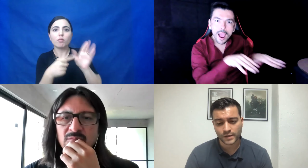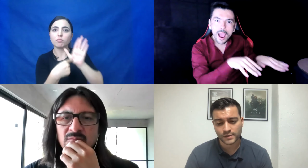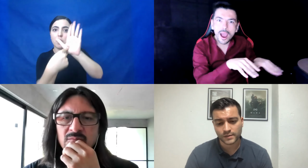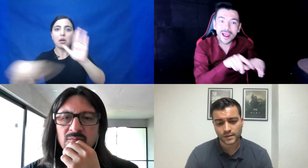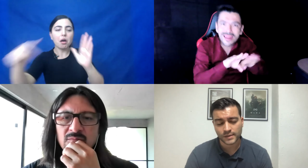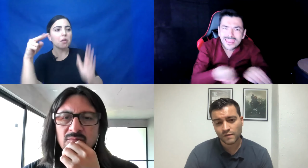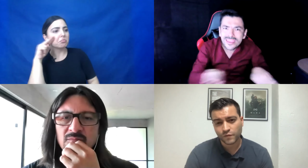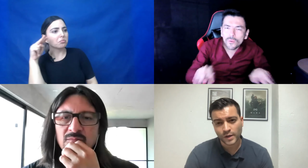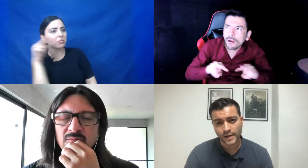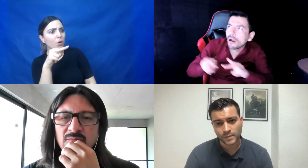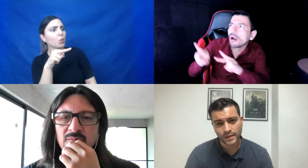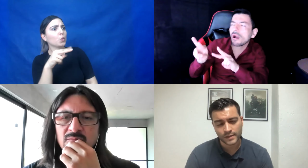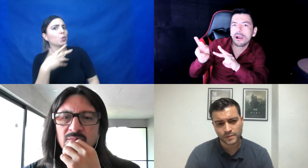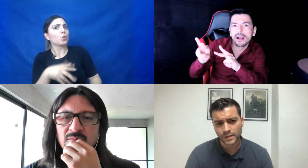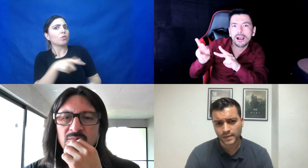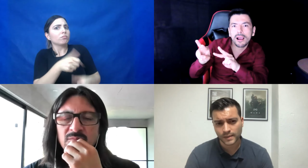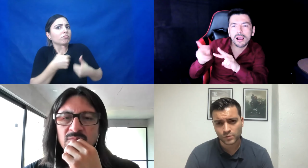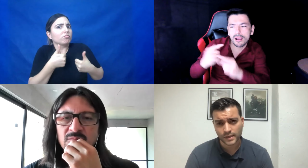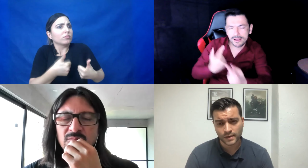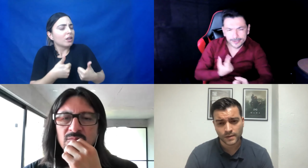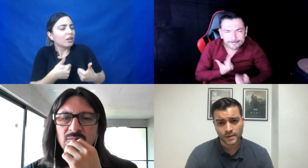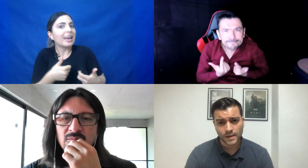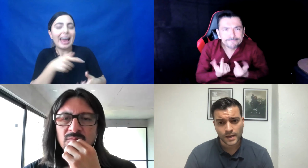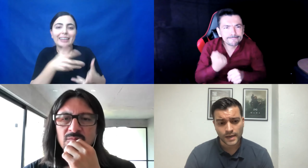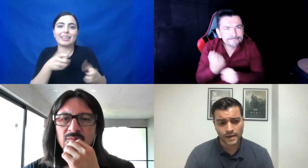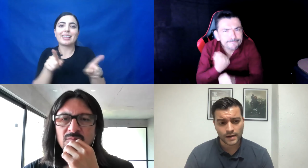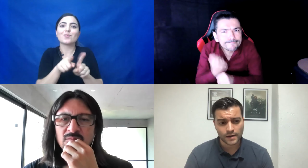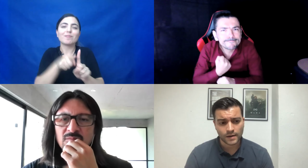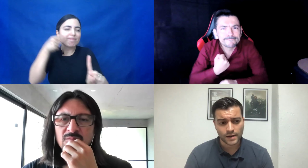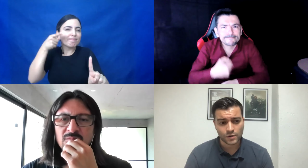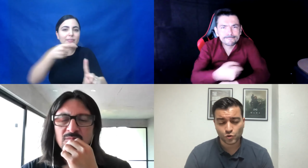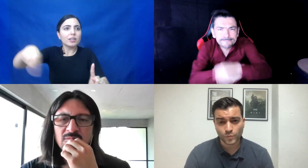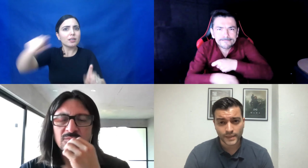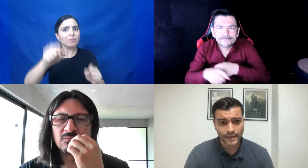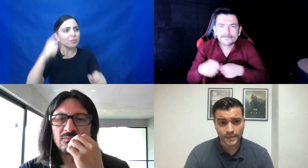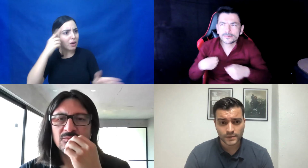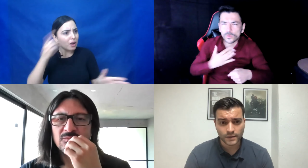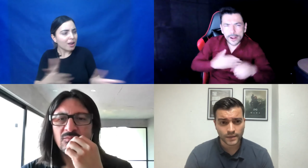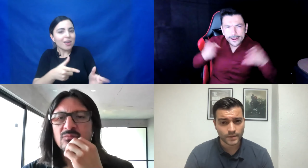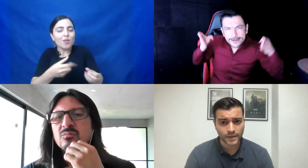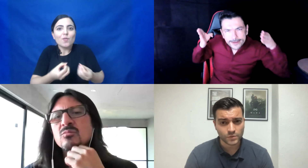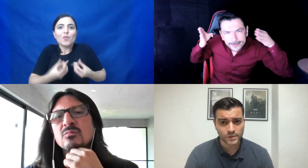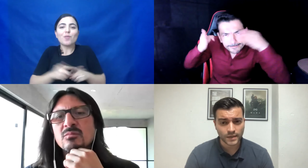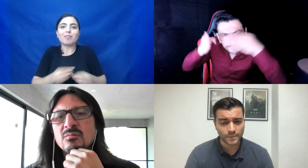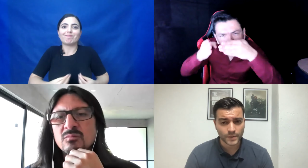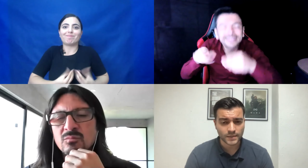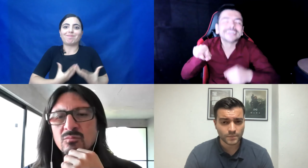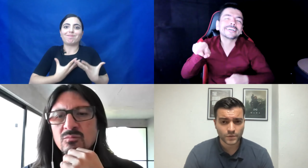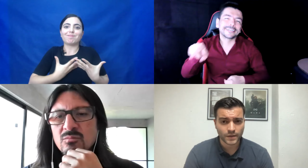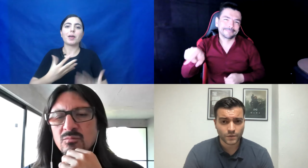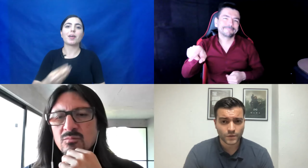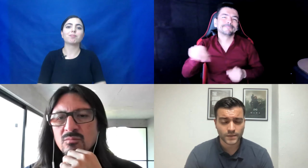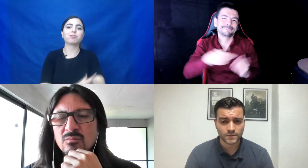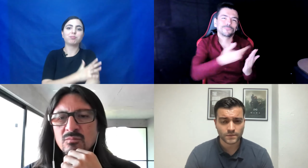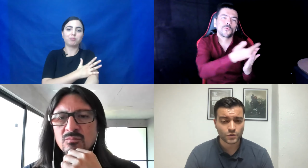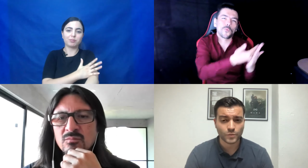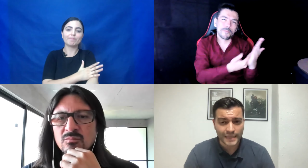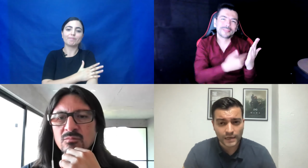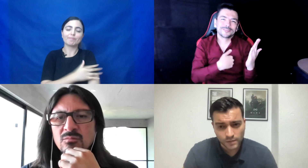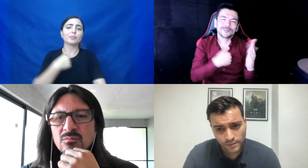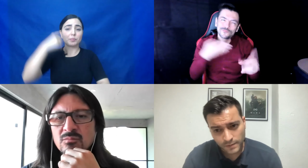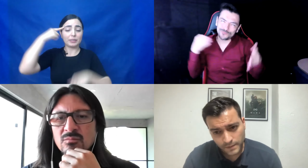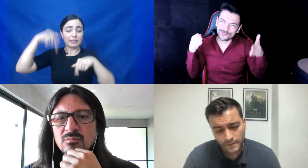see that they are undoubtedly involved in a struggle, but they're facing this struggle in a very interesting